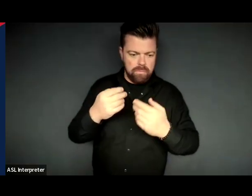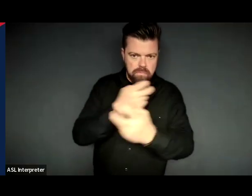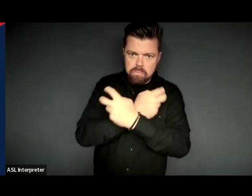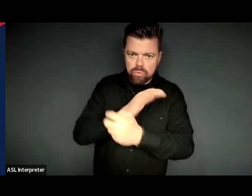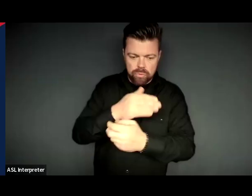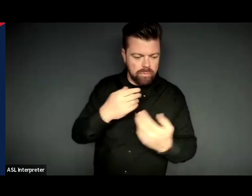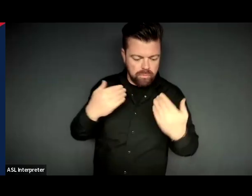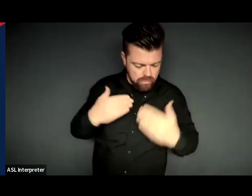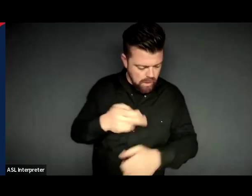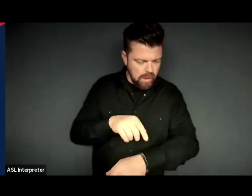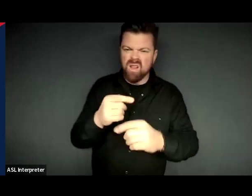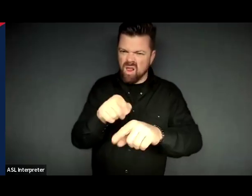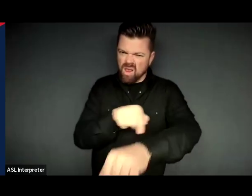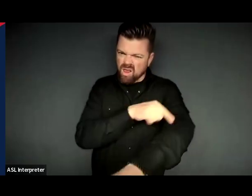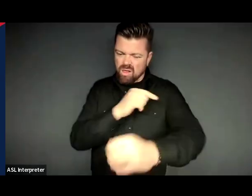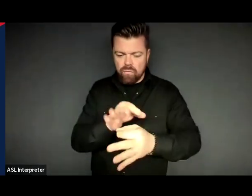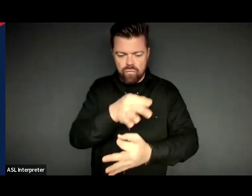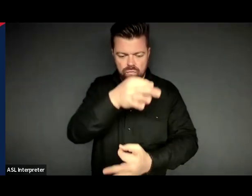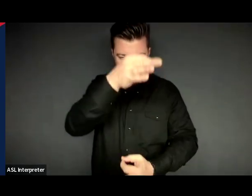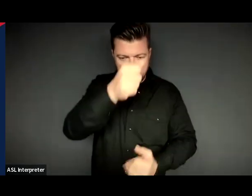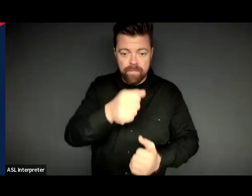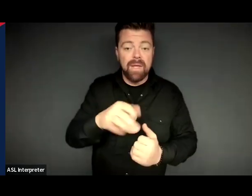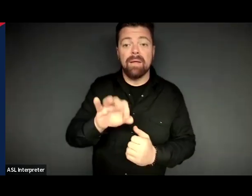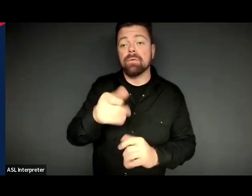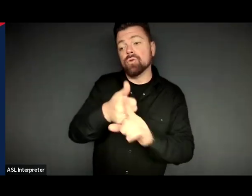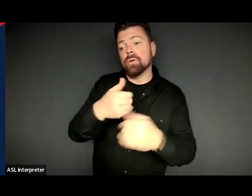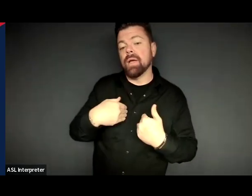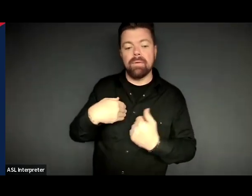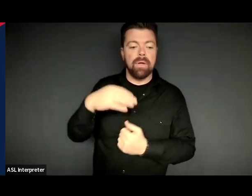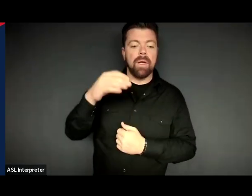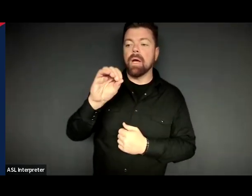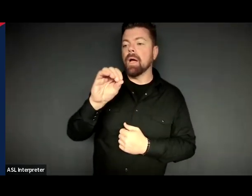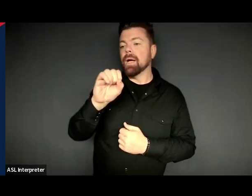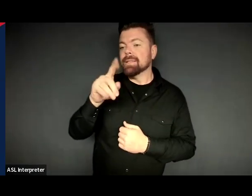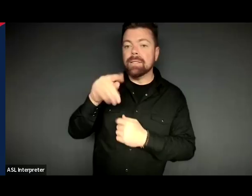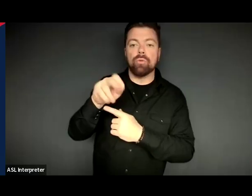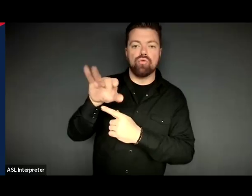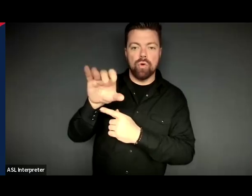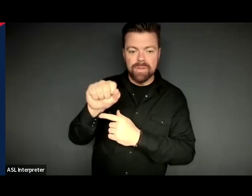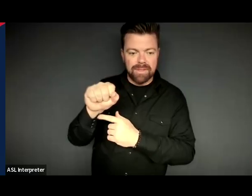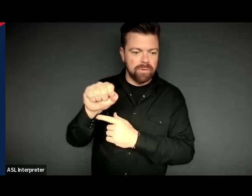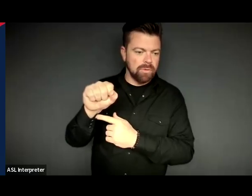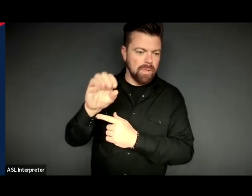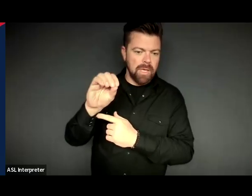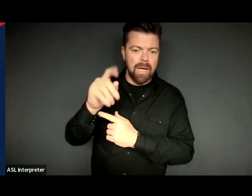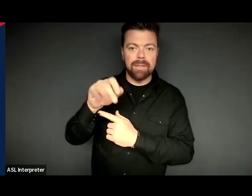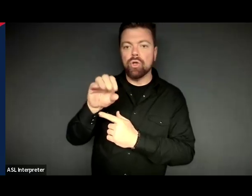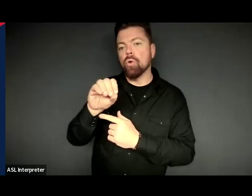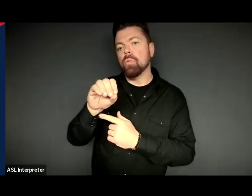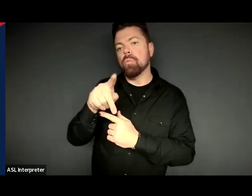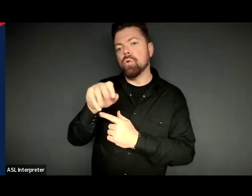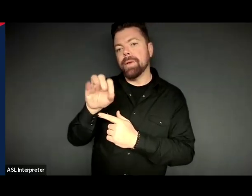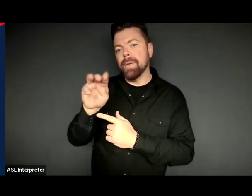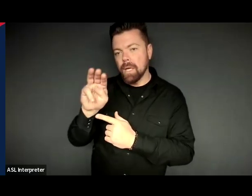have osteoporosis or osteopenia, was just one step lower than osteoporosis, but your bones are